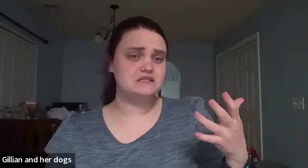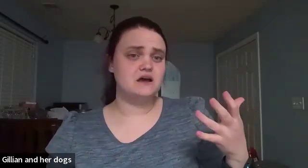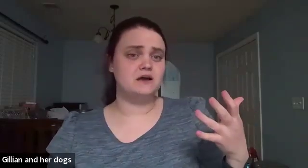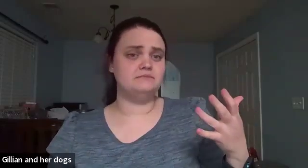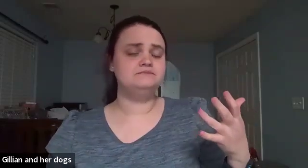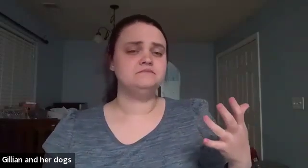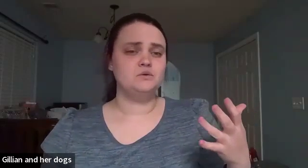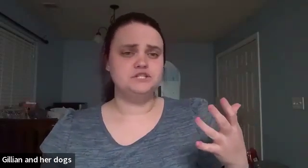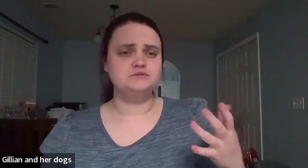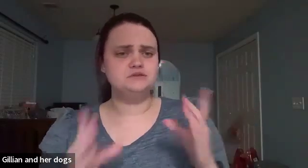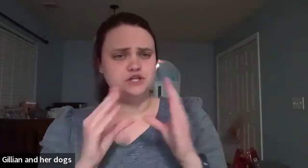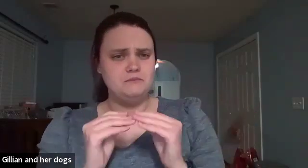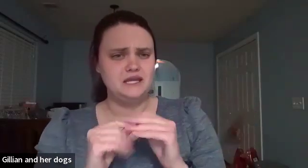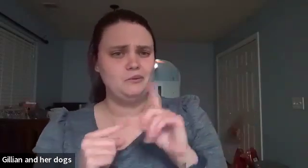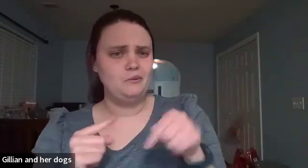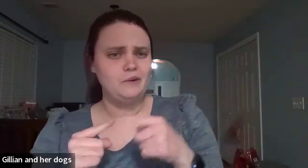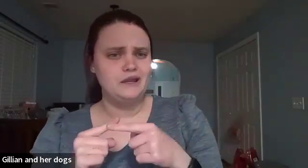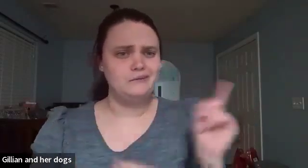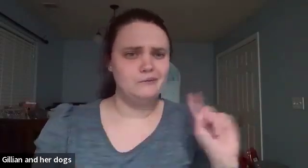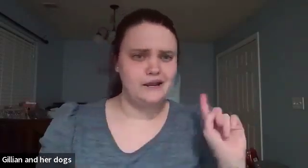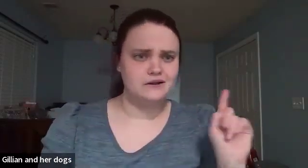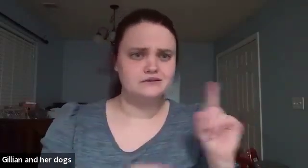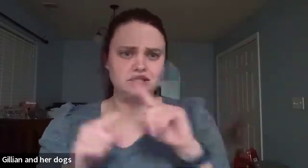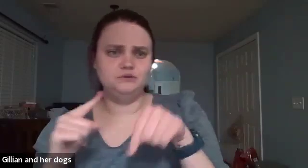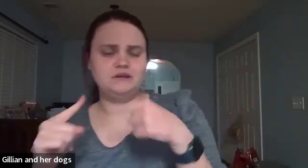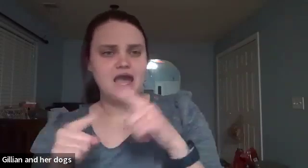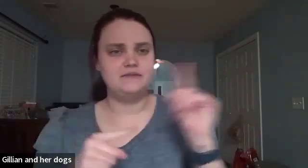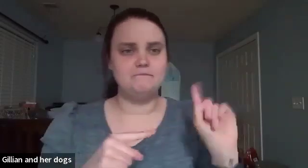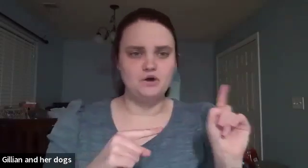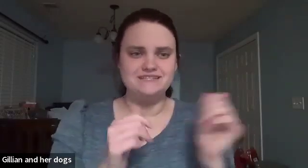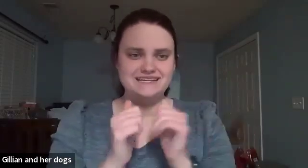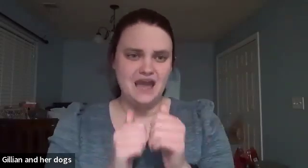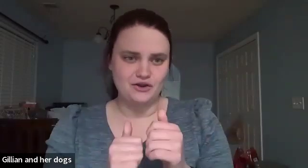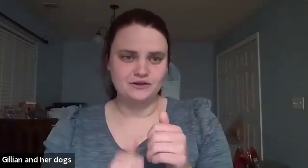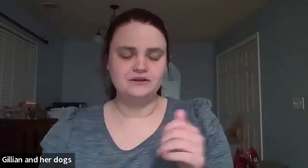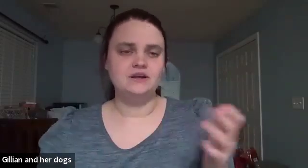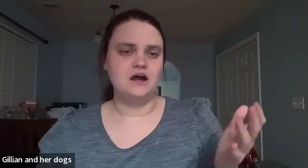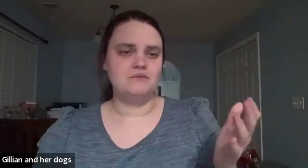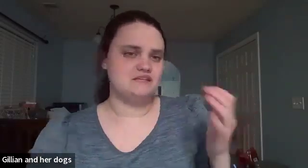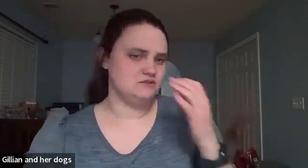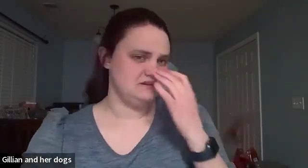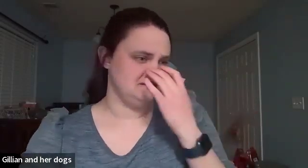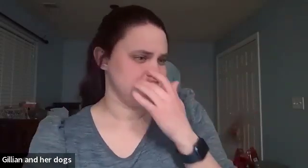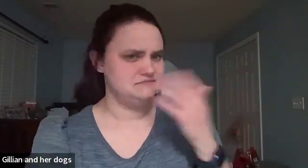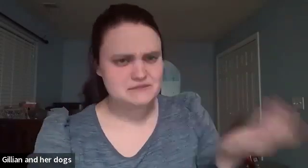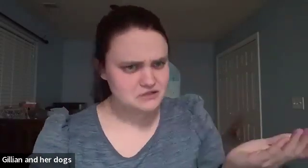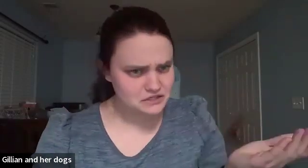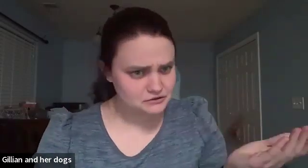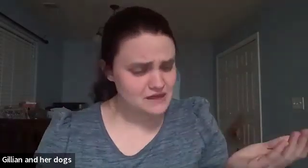questions, what you would do is you go meeting, when, where. Like you would add them both together, that sort of thing. Typically, you don't do